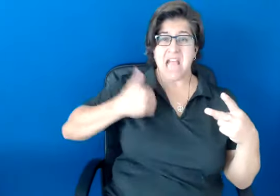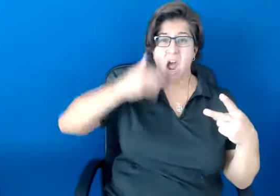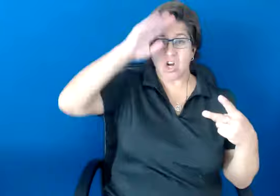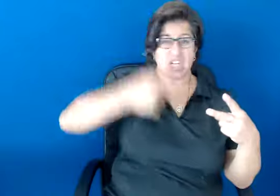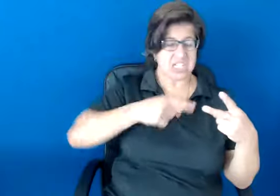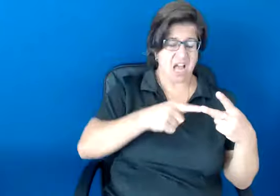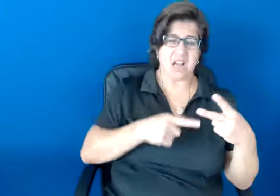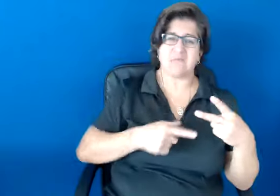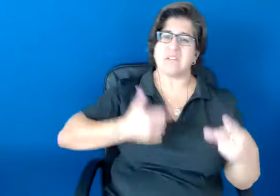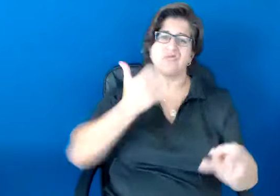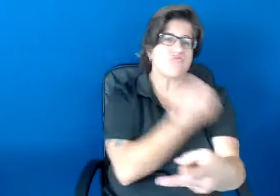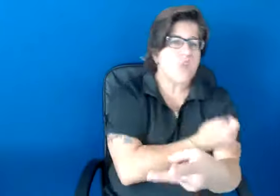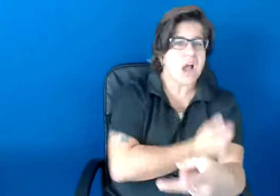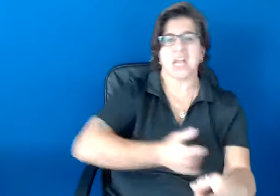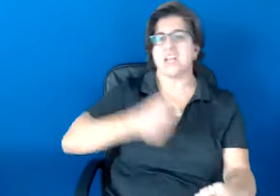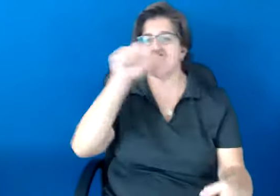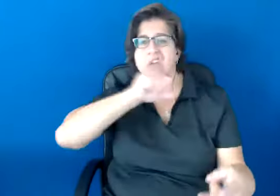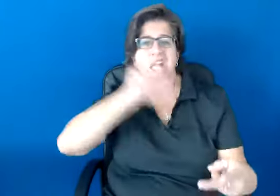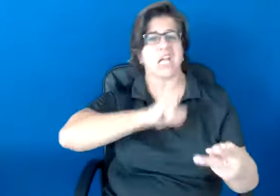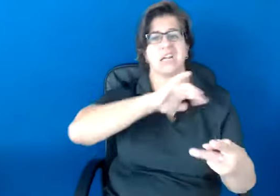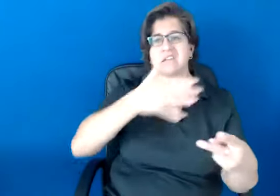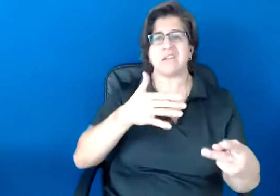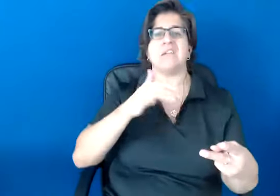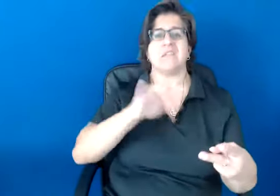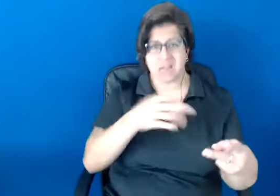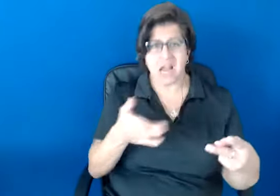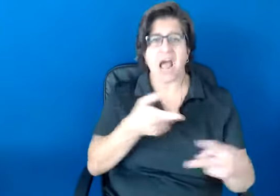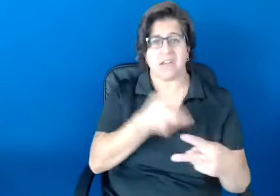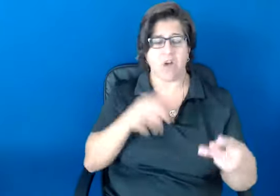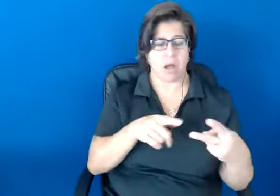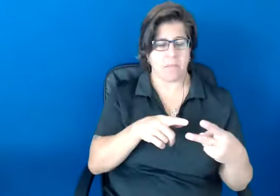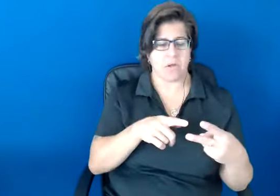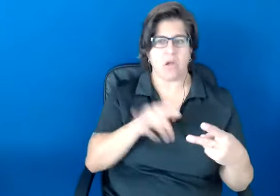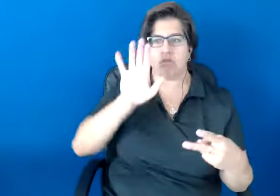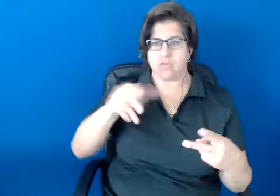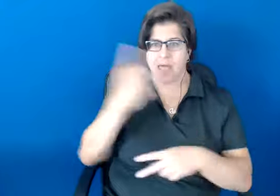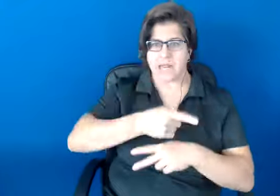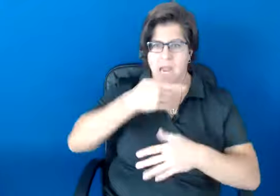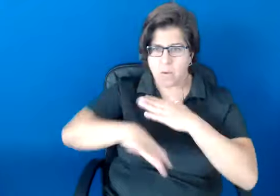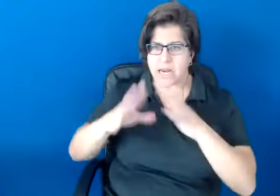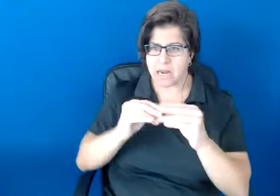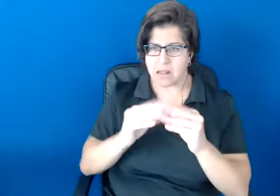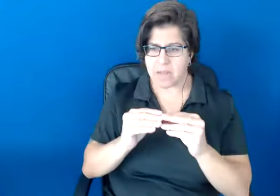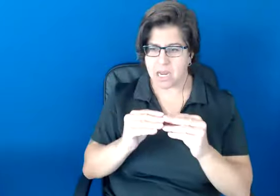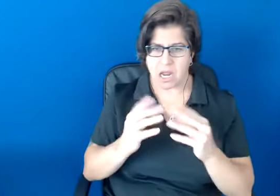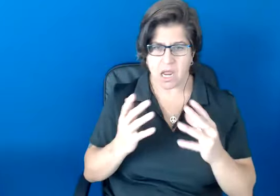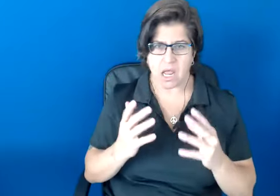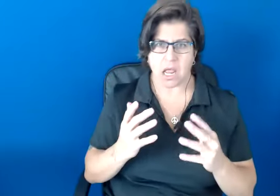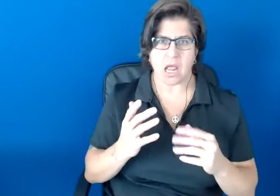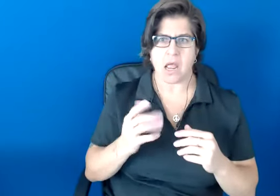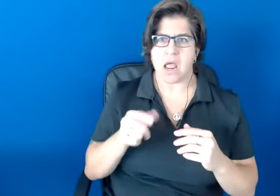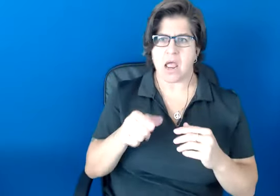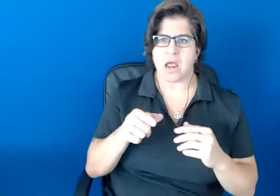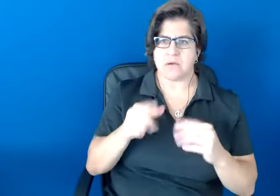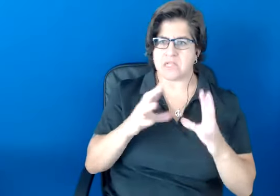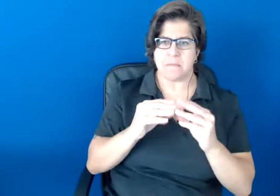doing all the things he did. And I went into that meeting that day, and it was one of the meetings it's a meeting